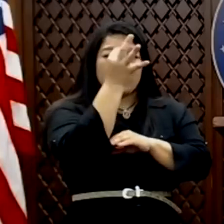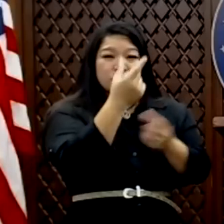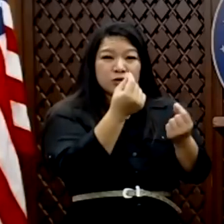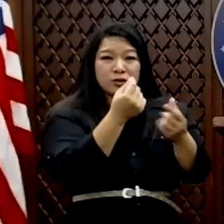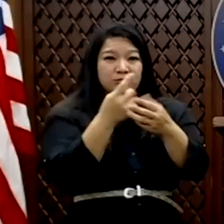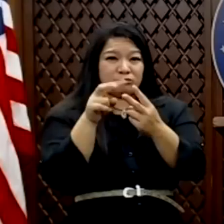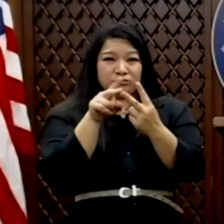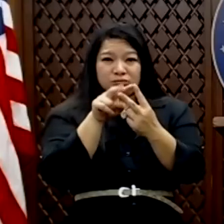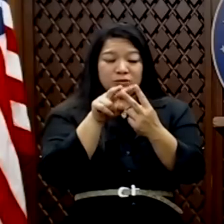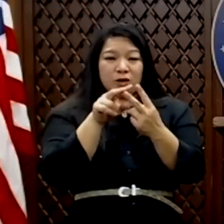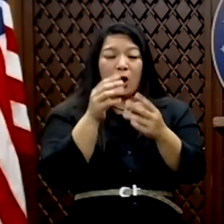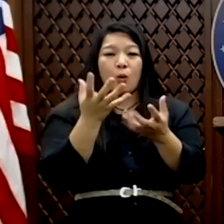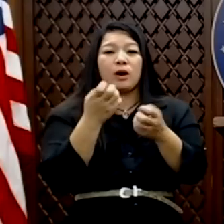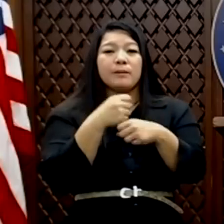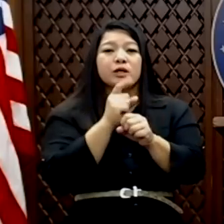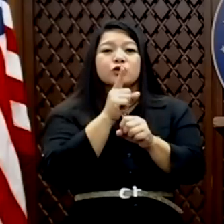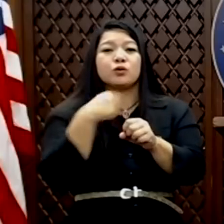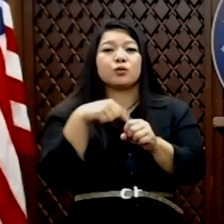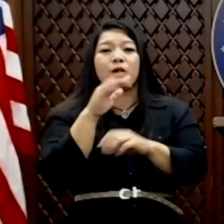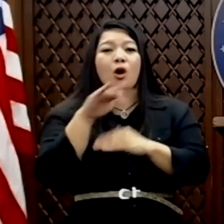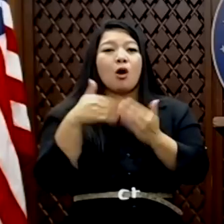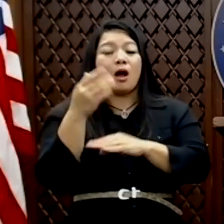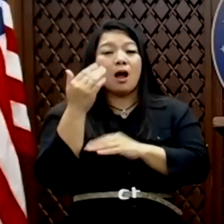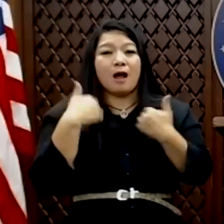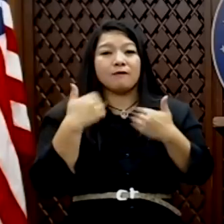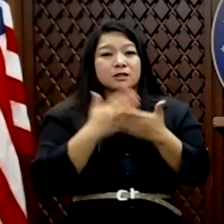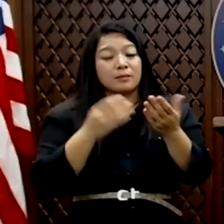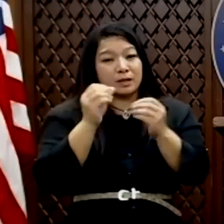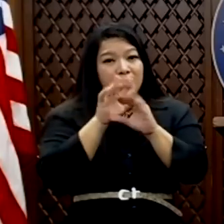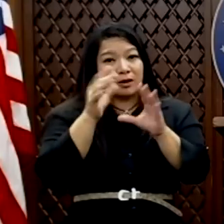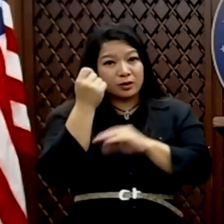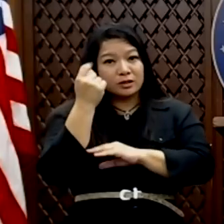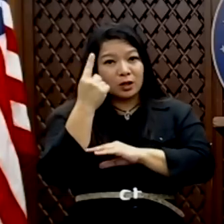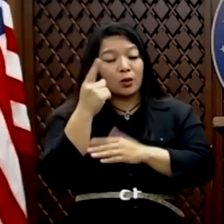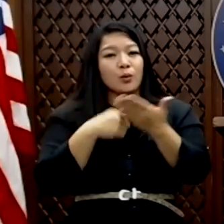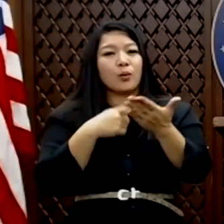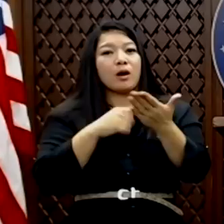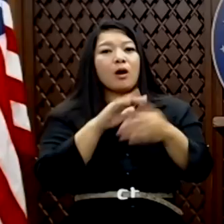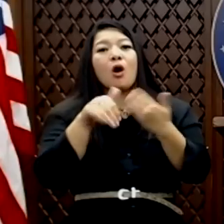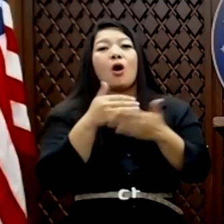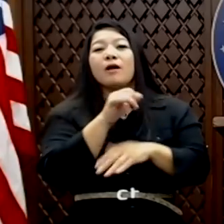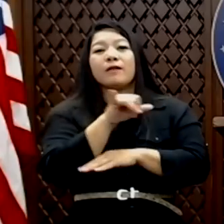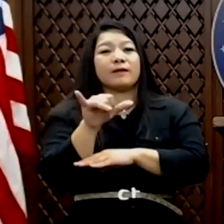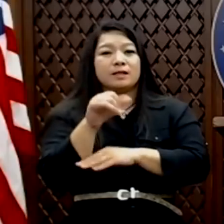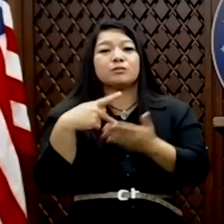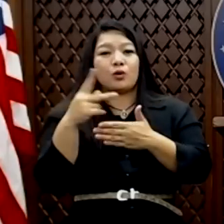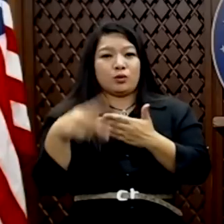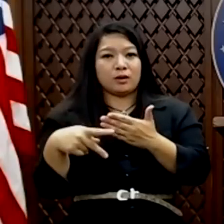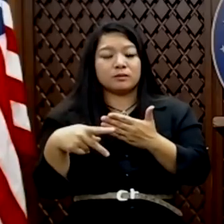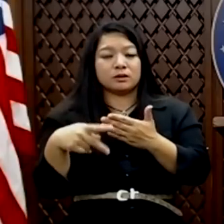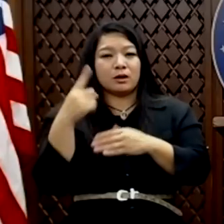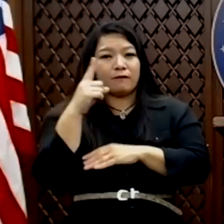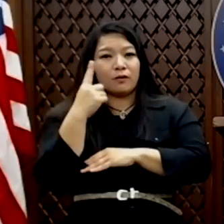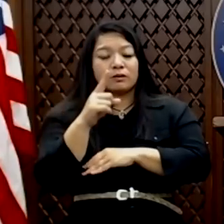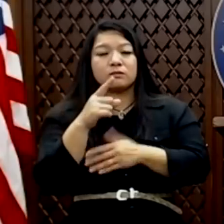all have a clear understanding of what all these relief programs are